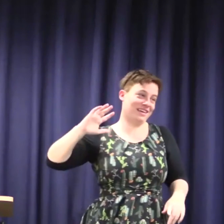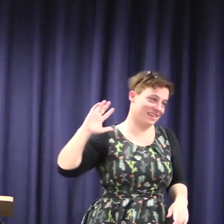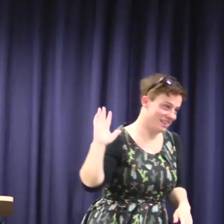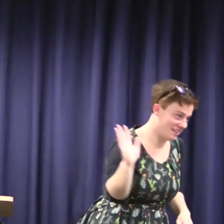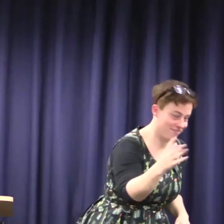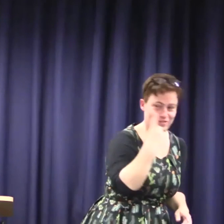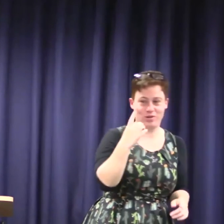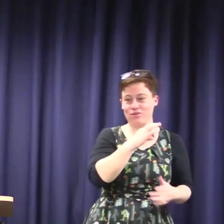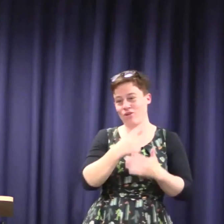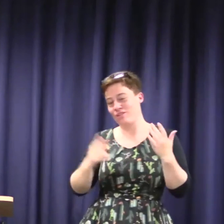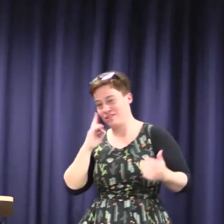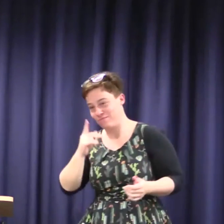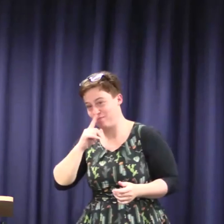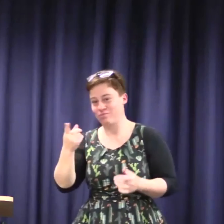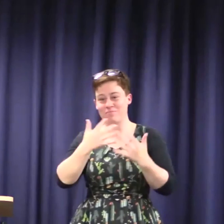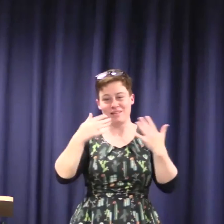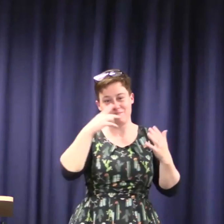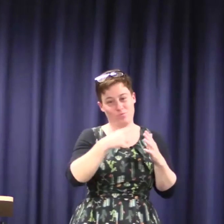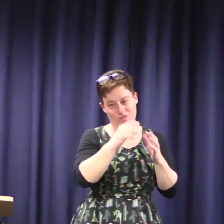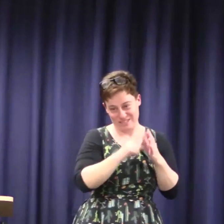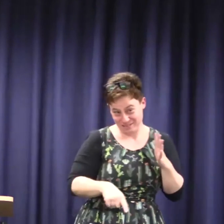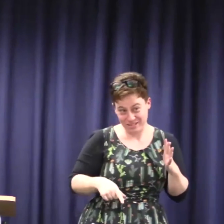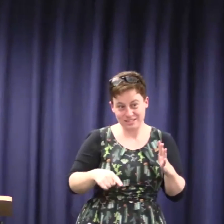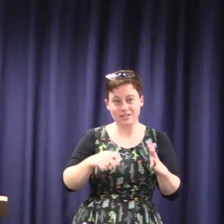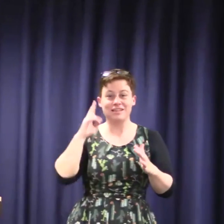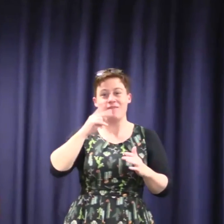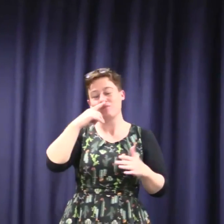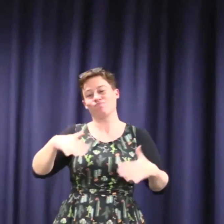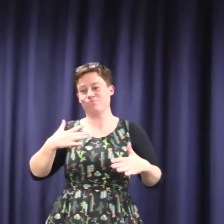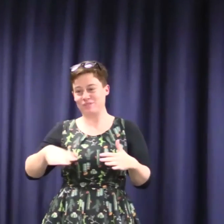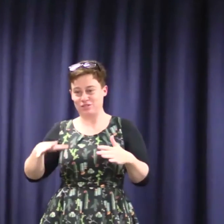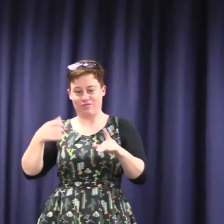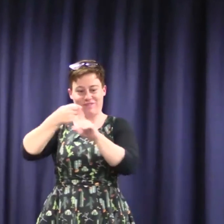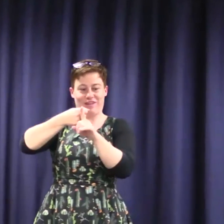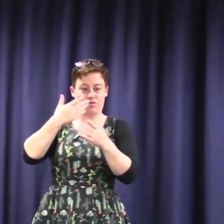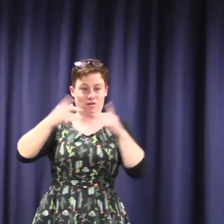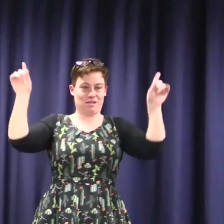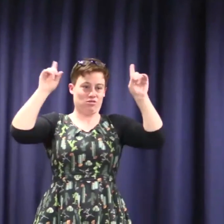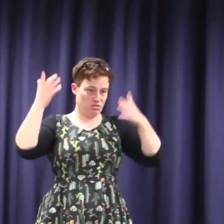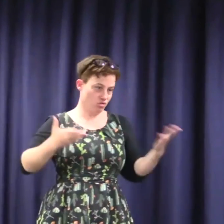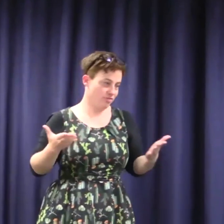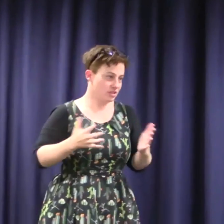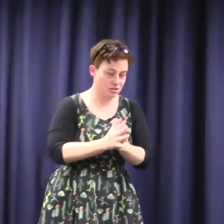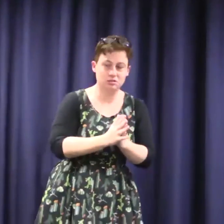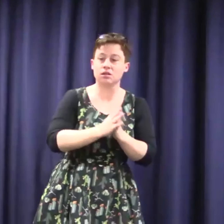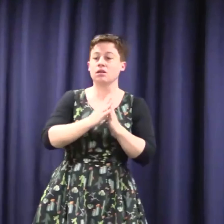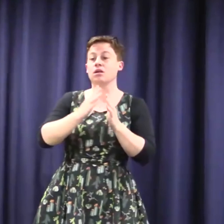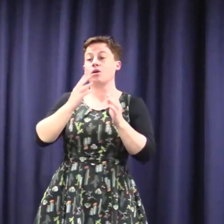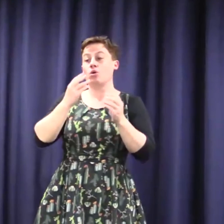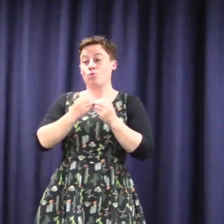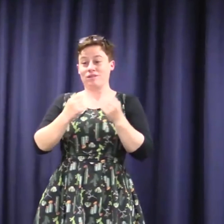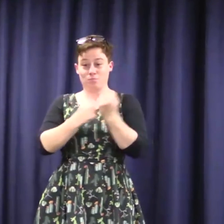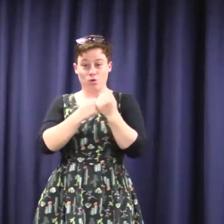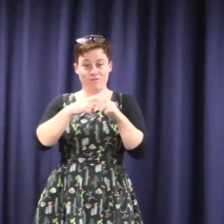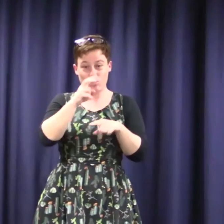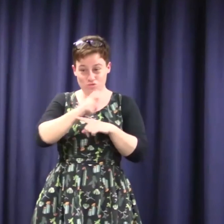This is a really stressful time for everybody, not just deaf people, but many people with disabilities, because it